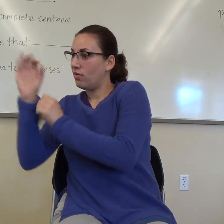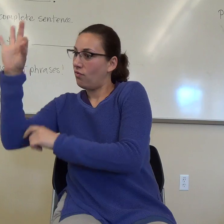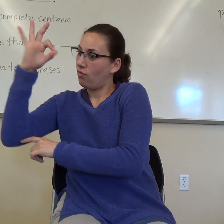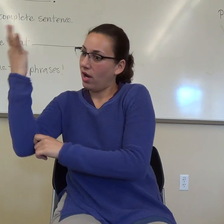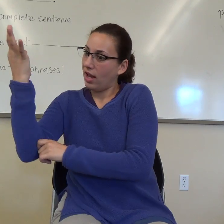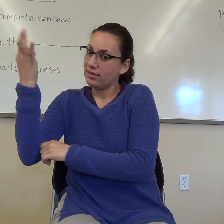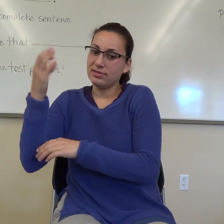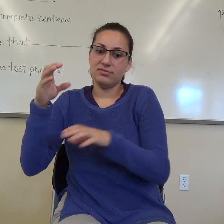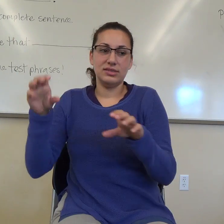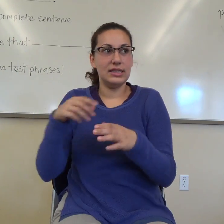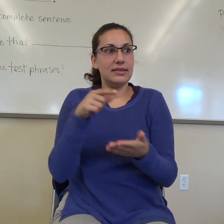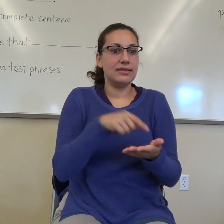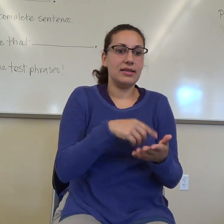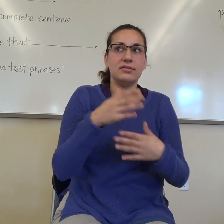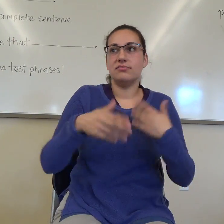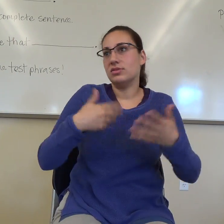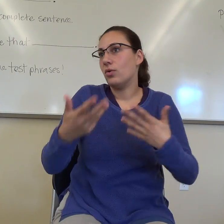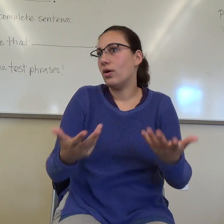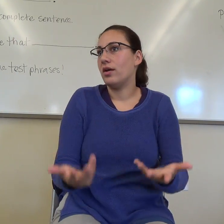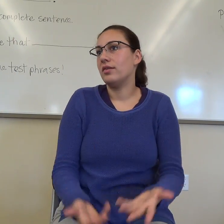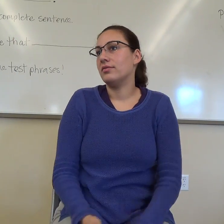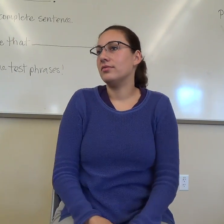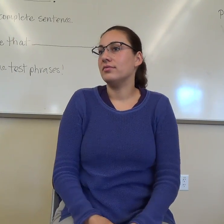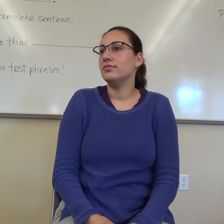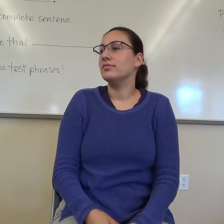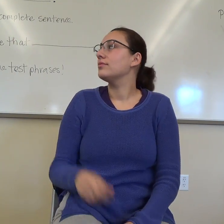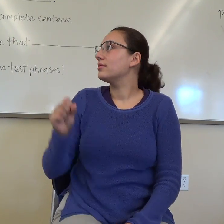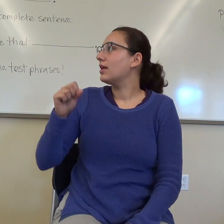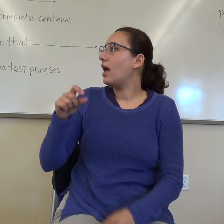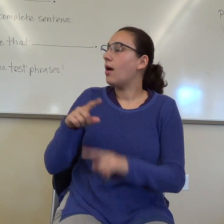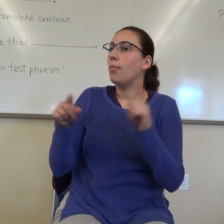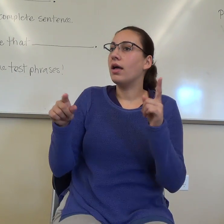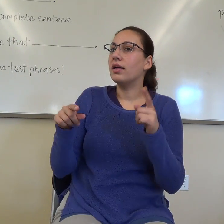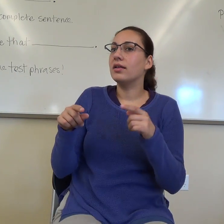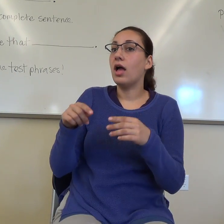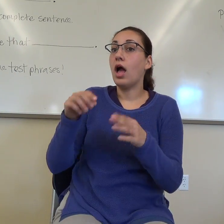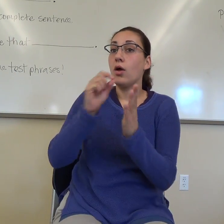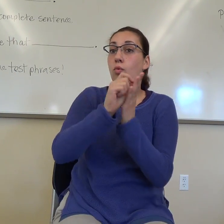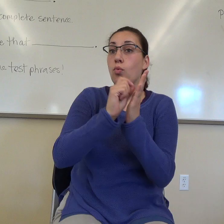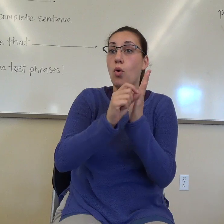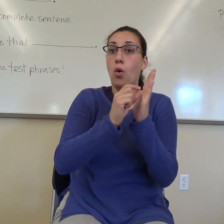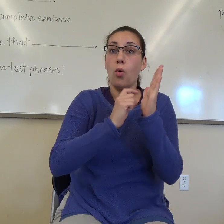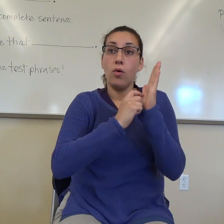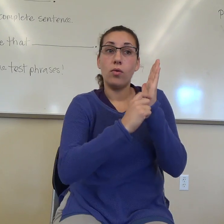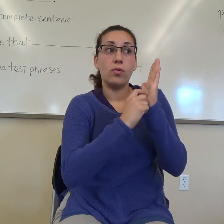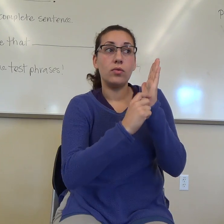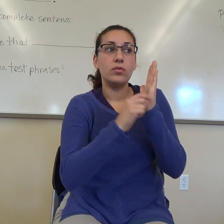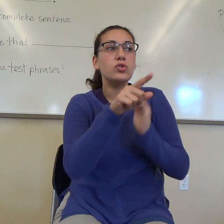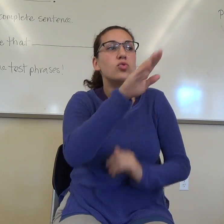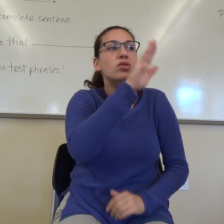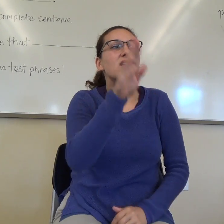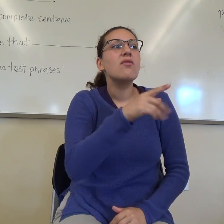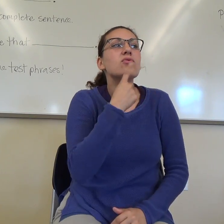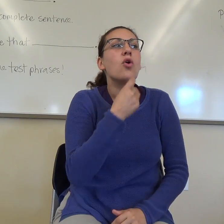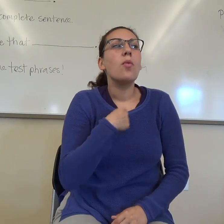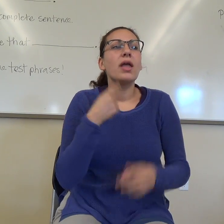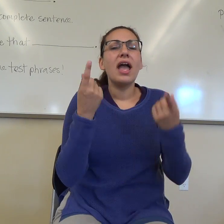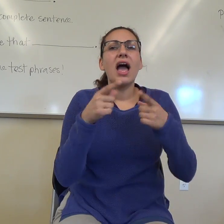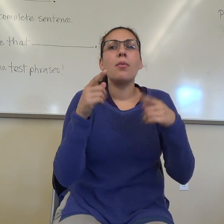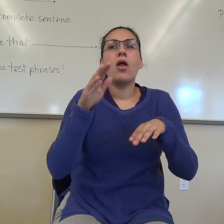wrote at the bottom of your paper, you never did tell me what happened on the 5th of May. You're still